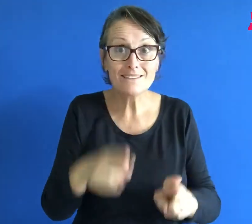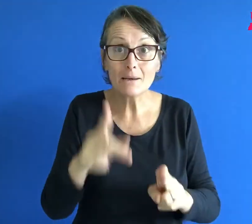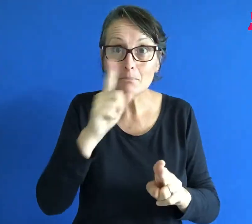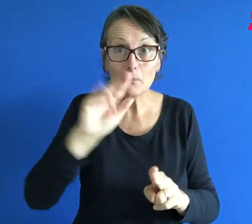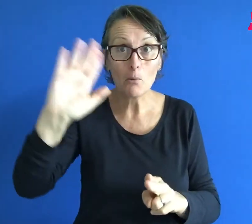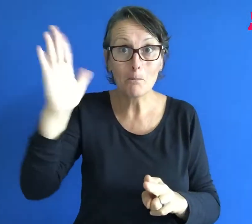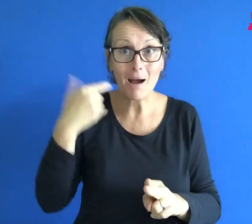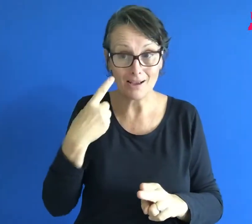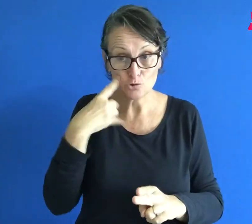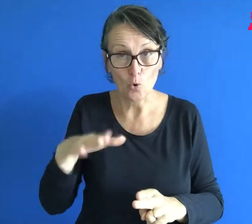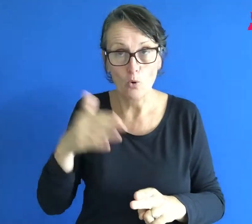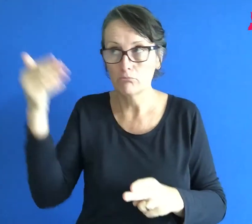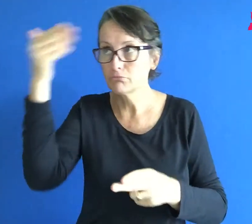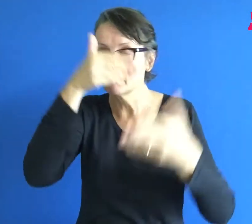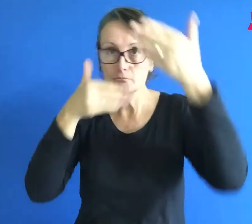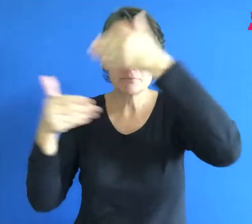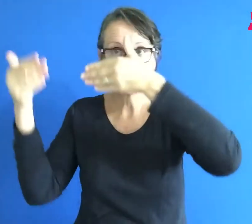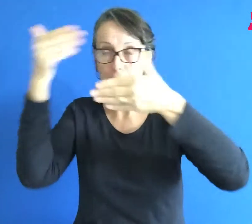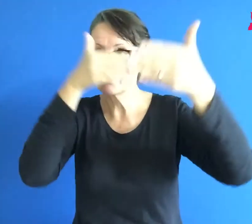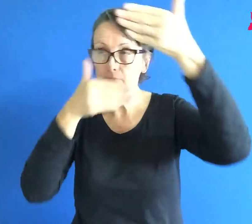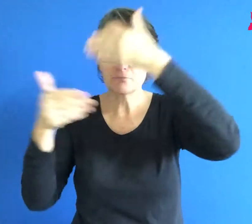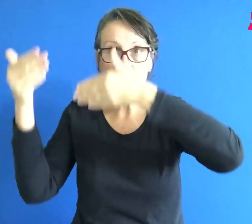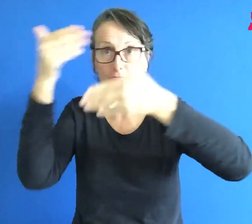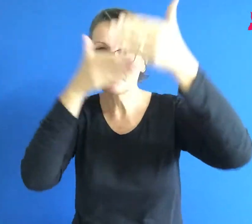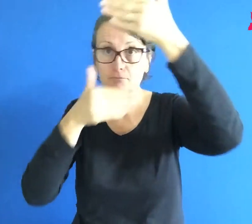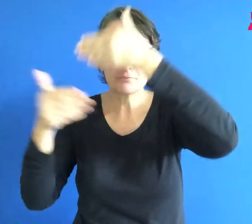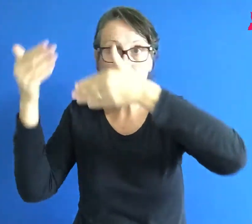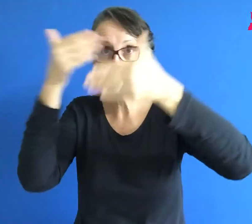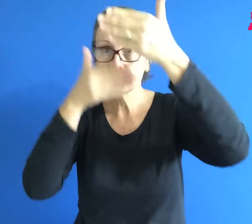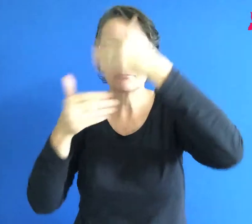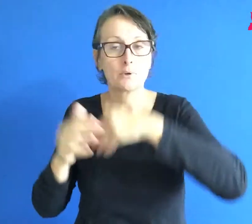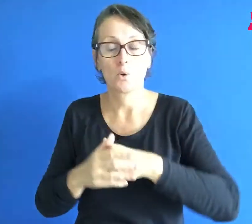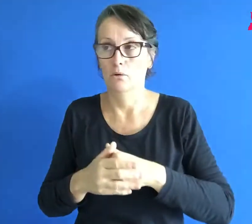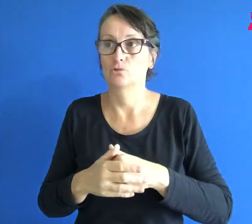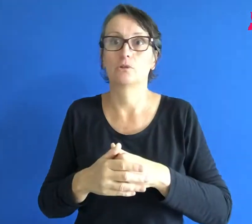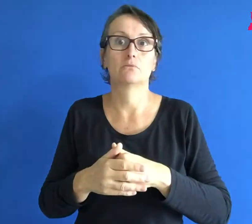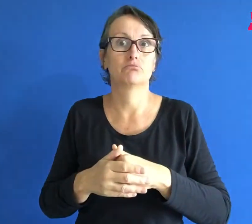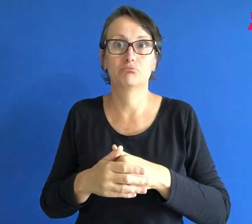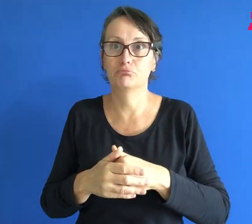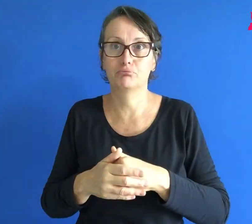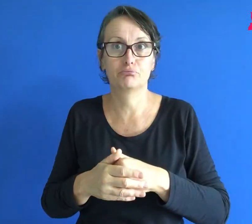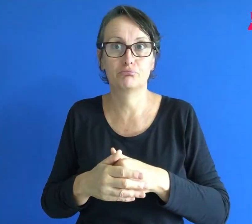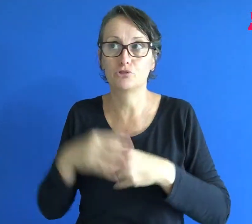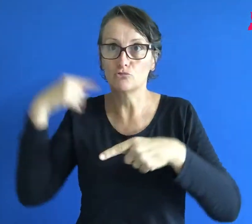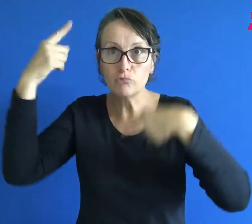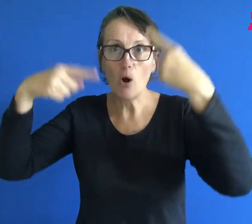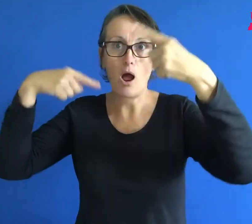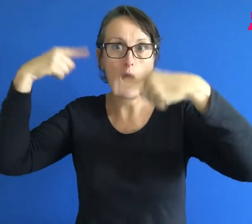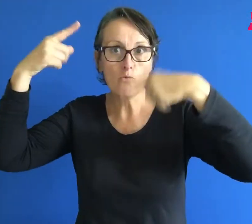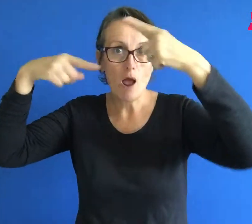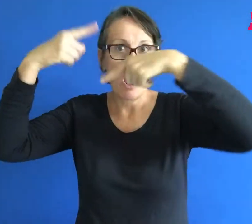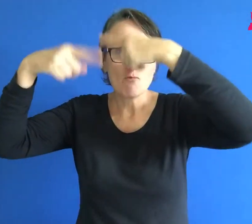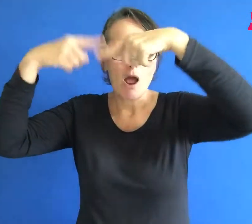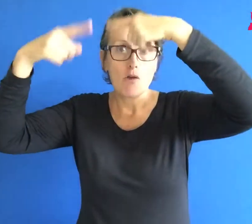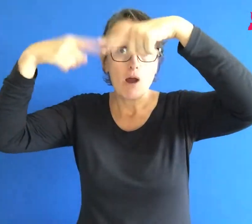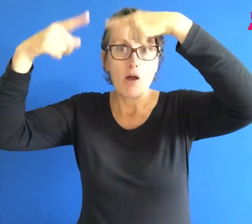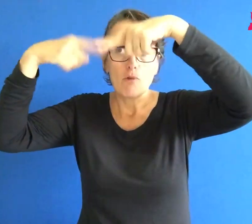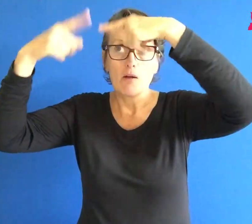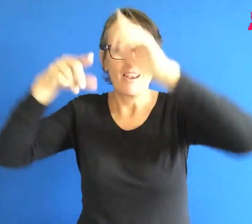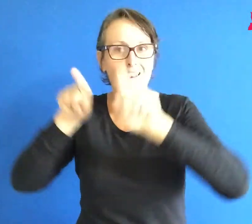missed them. It used to be parked and I could run it whenever I want. But then it's like the computer jammed and the PowerPoint show